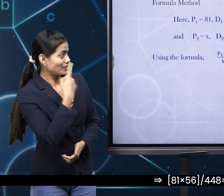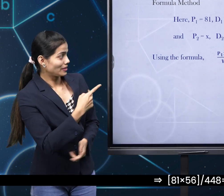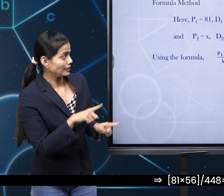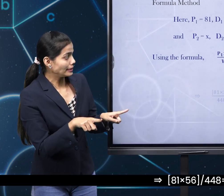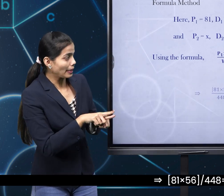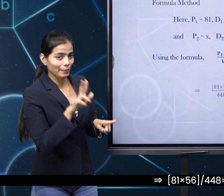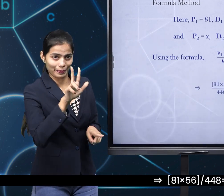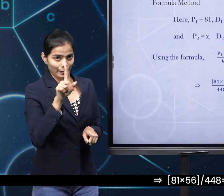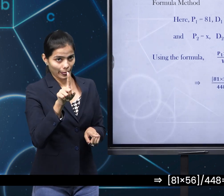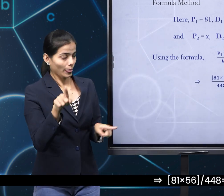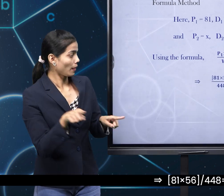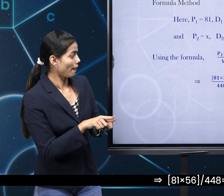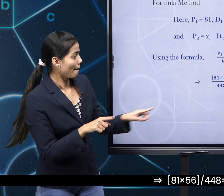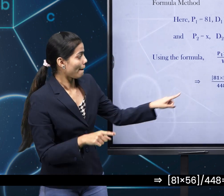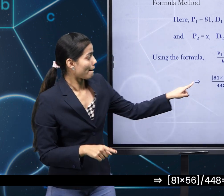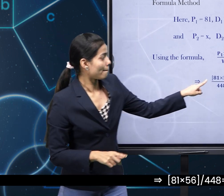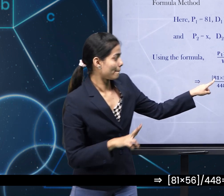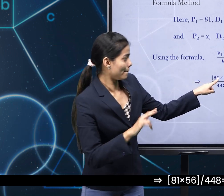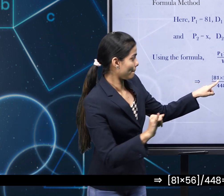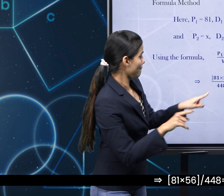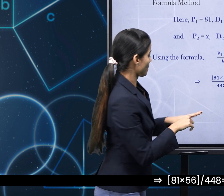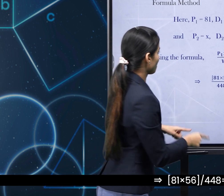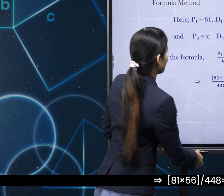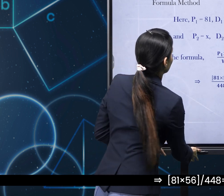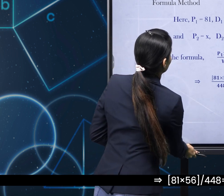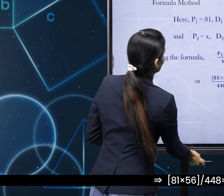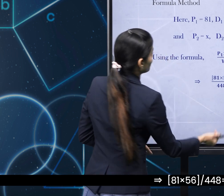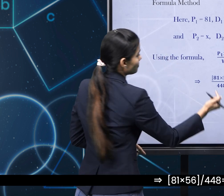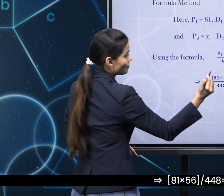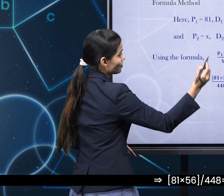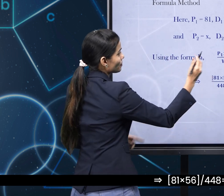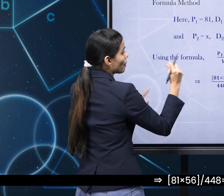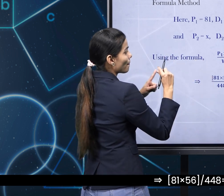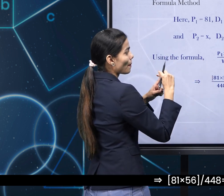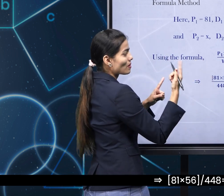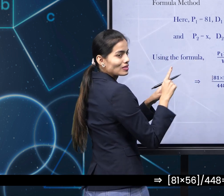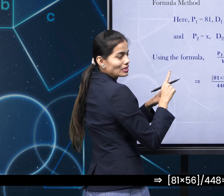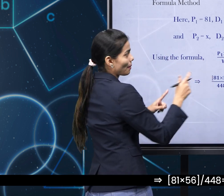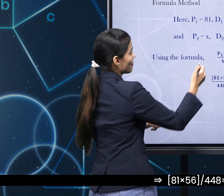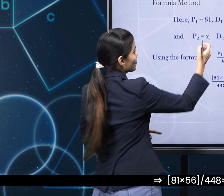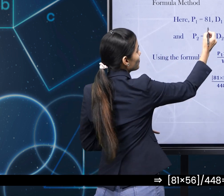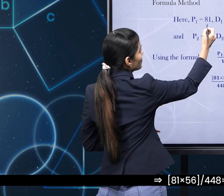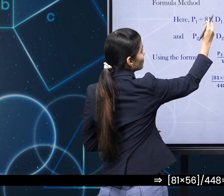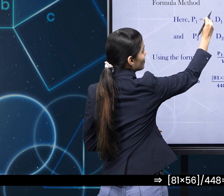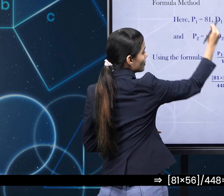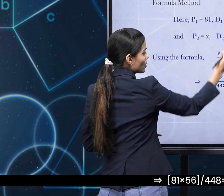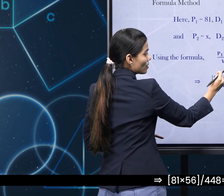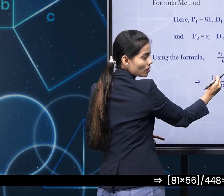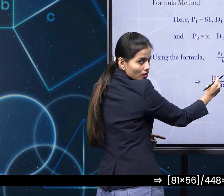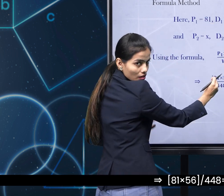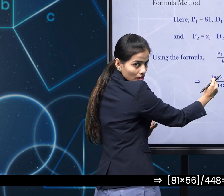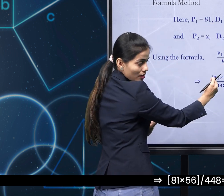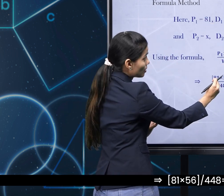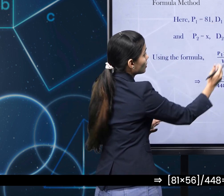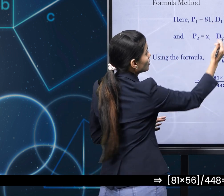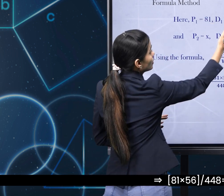is equal to 81 into 56 by 448 is equal to X into 27 by